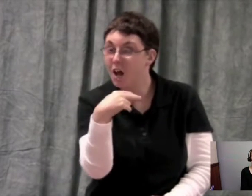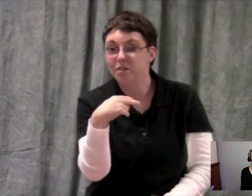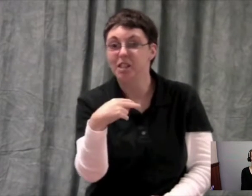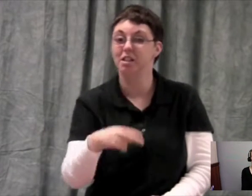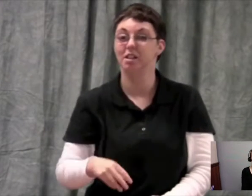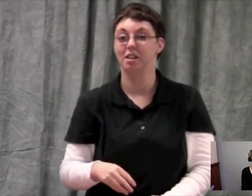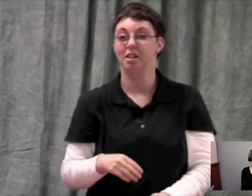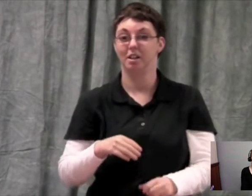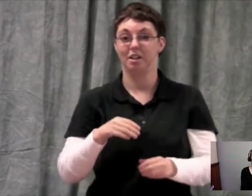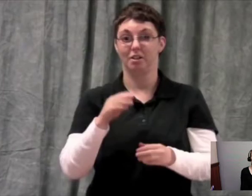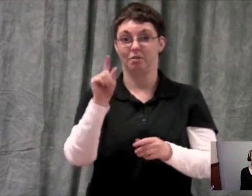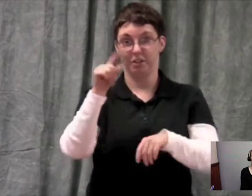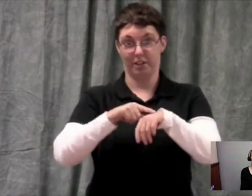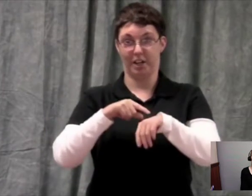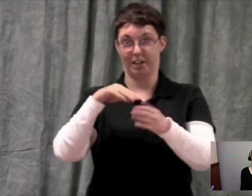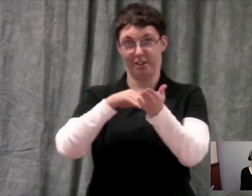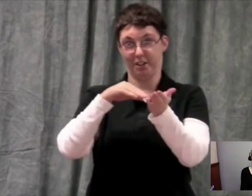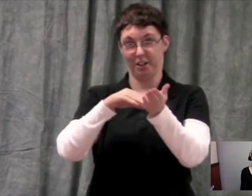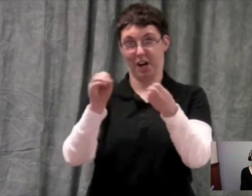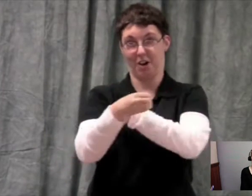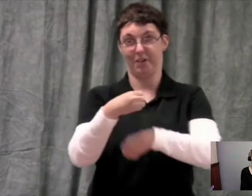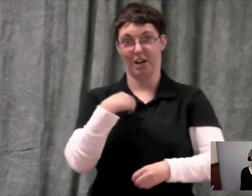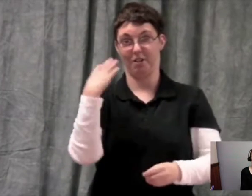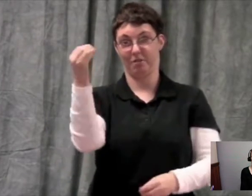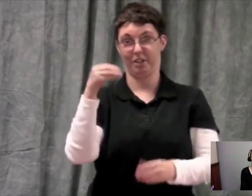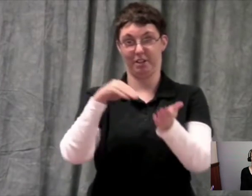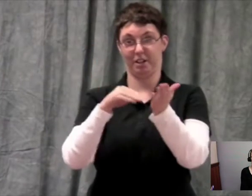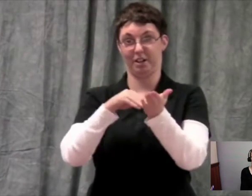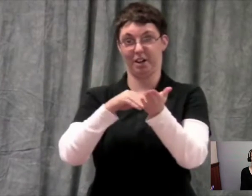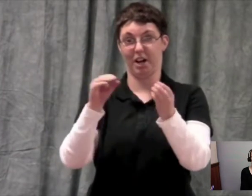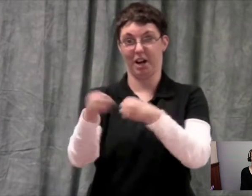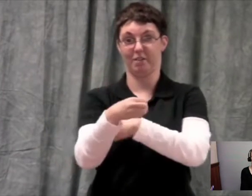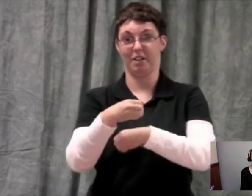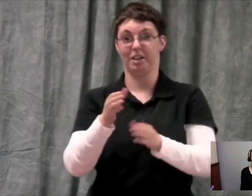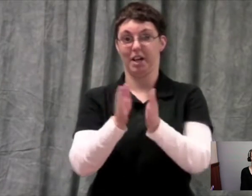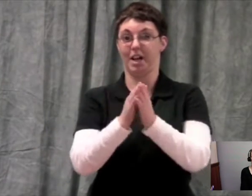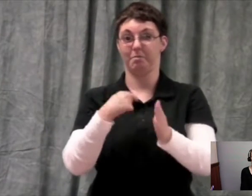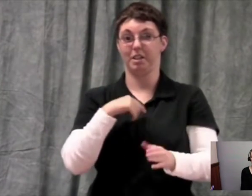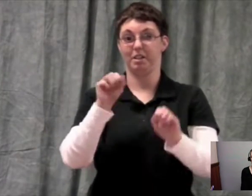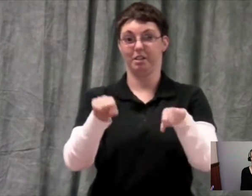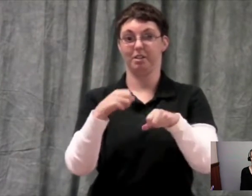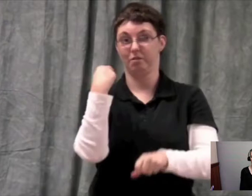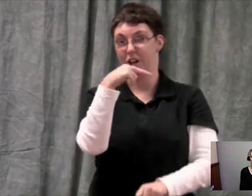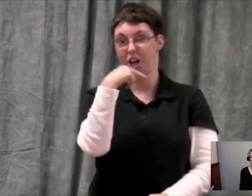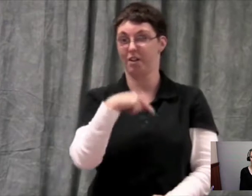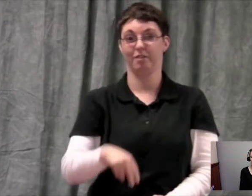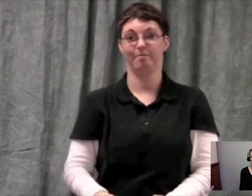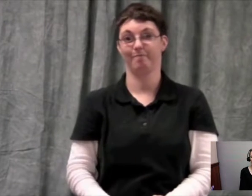lips? And it happened one time I went into a doctor's office and she asked me if I could read her lips. And